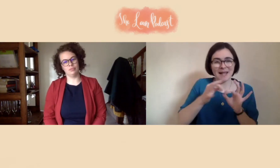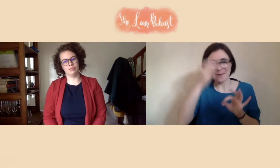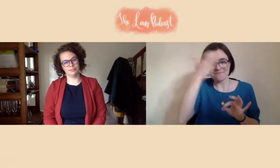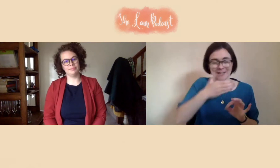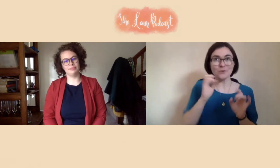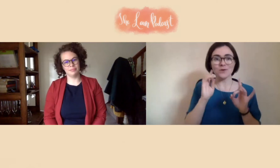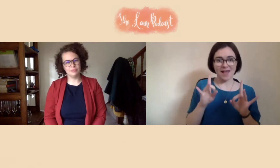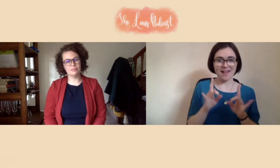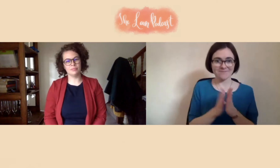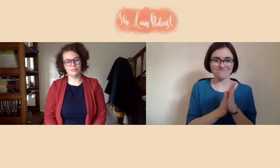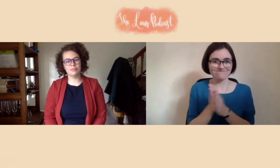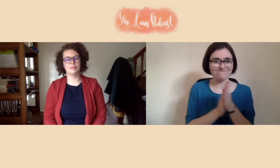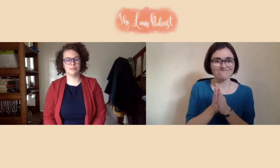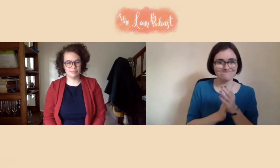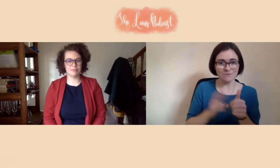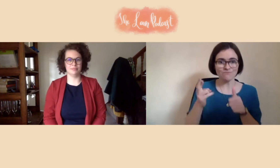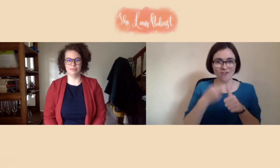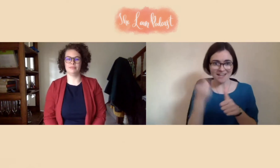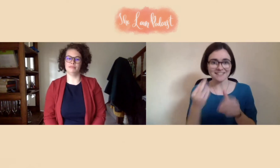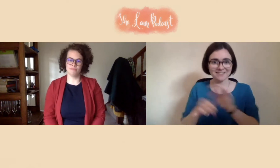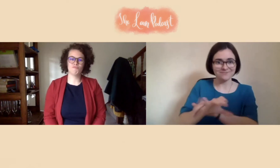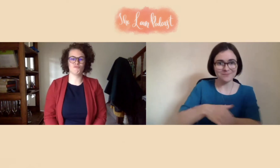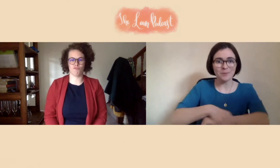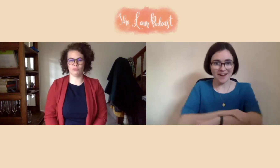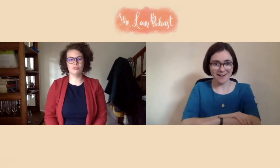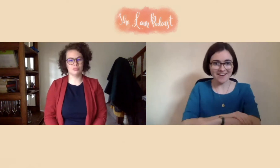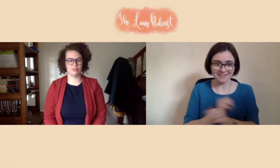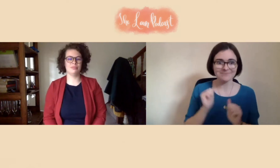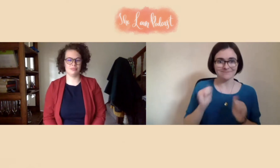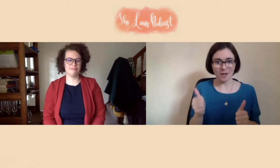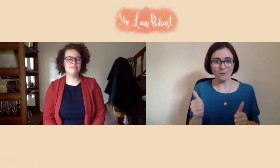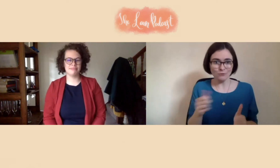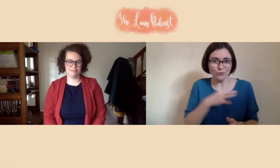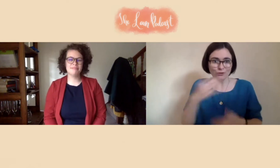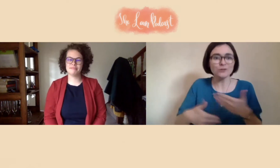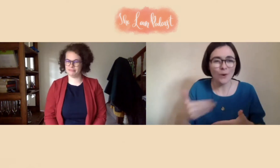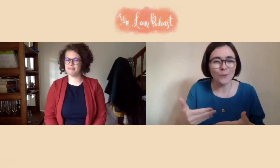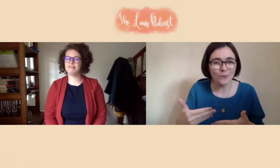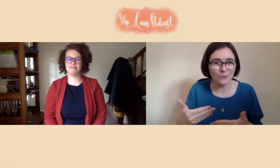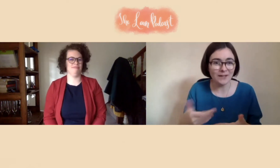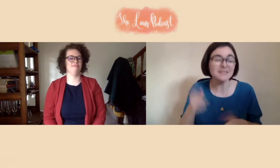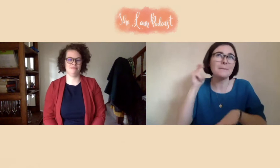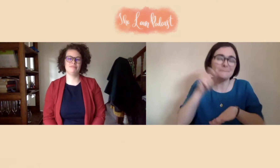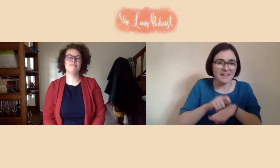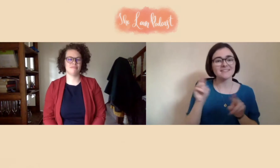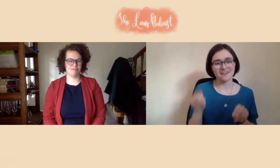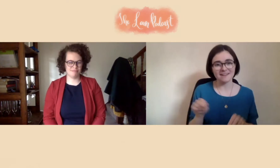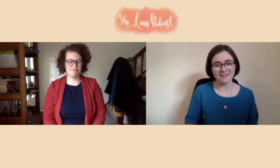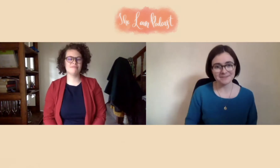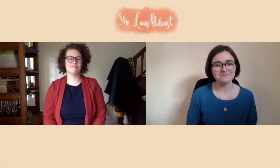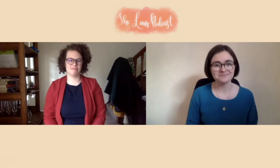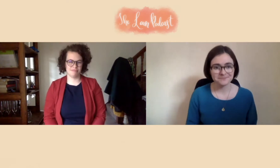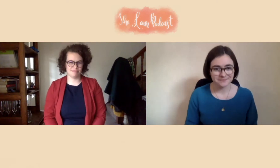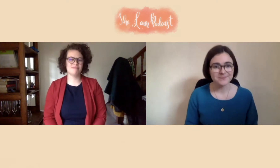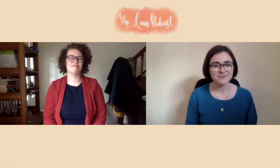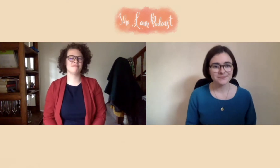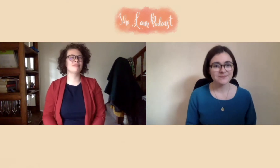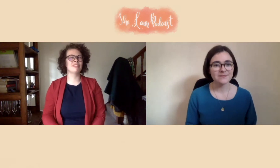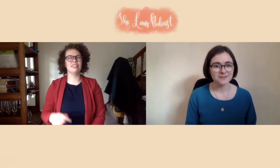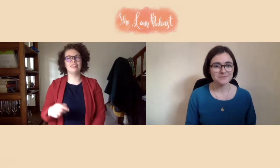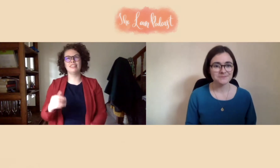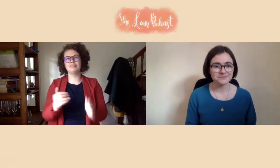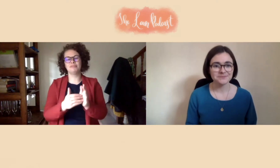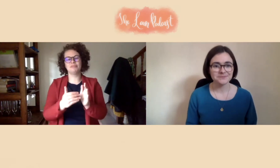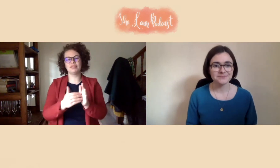you're on, you're ready to go, all guns blazing as best you can. Yeah, I've struggled with that, to be honest.